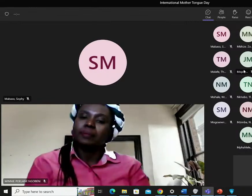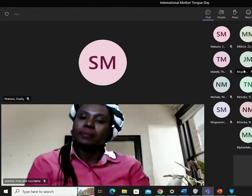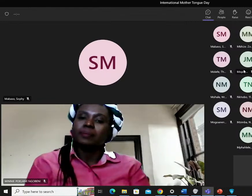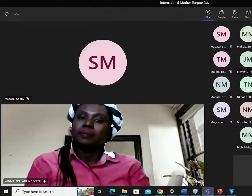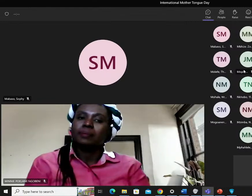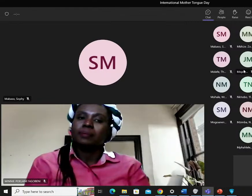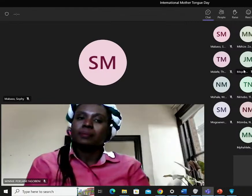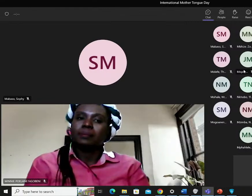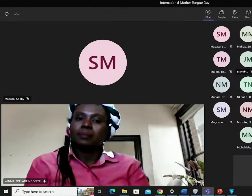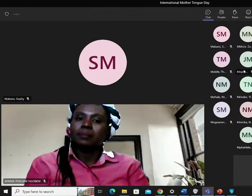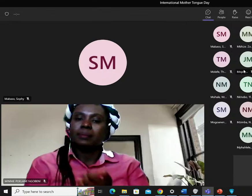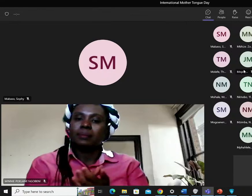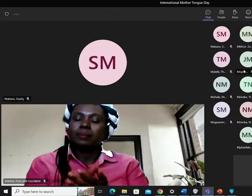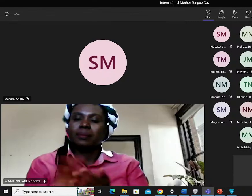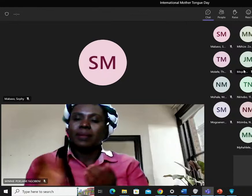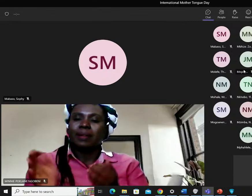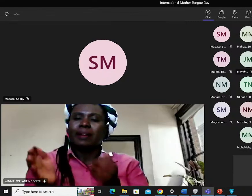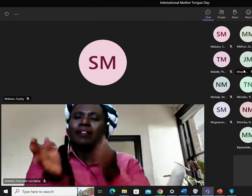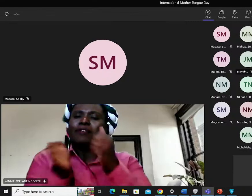nivale nemayikhi.